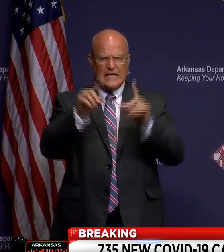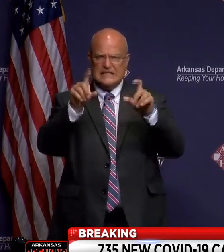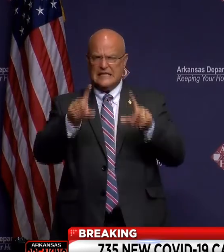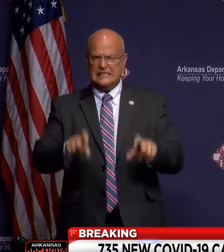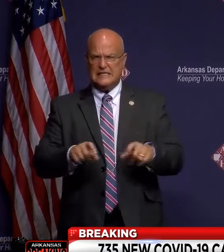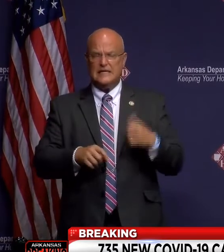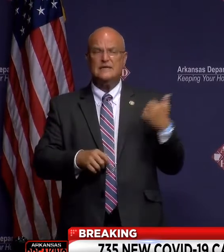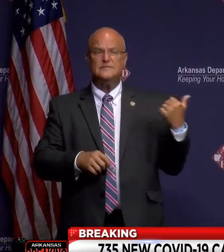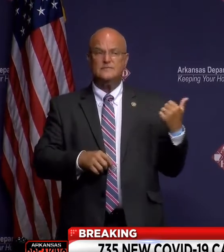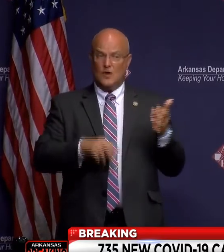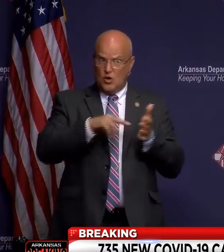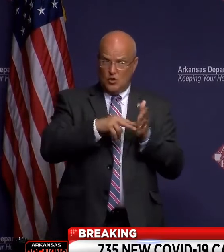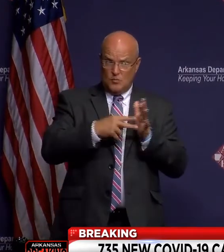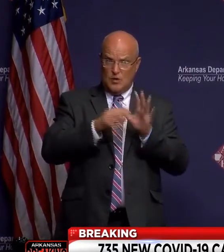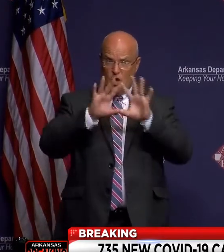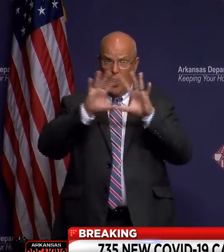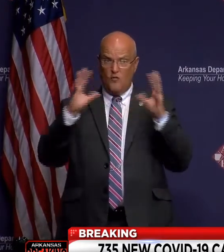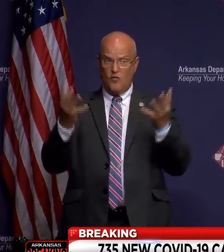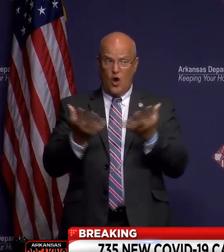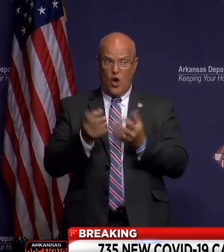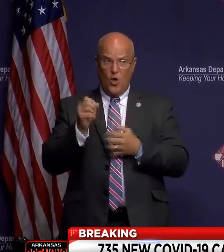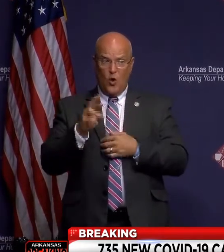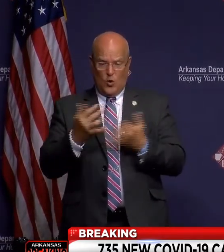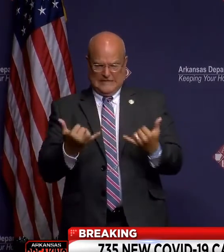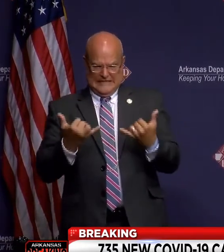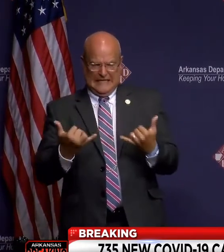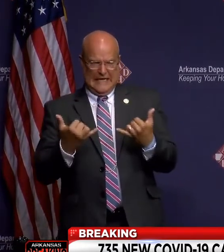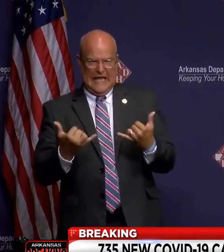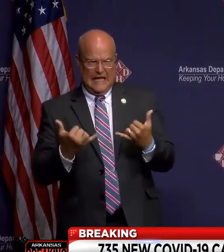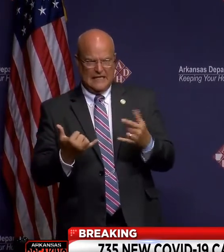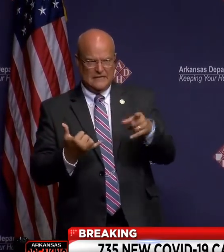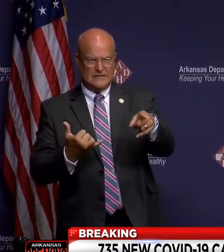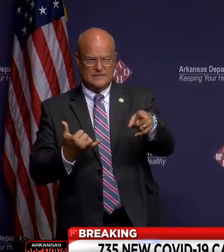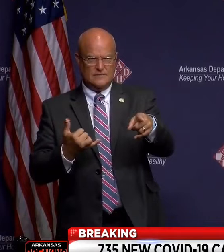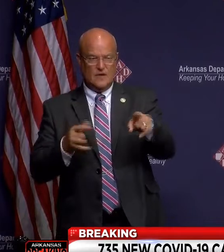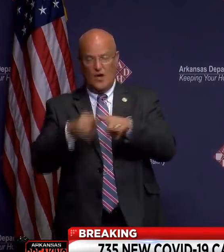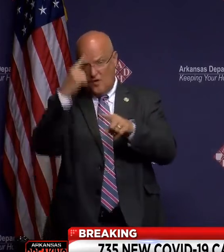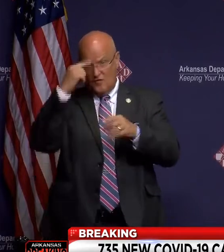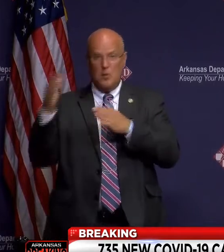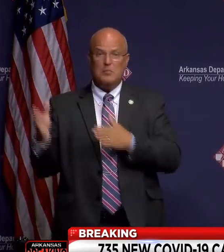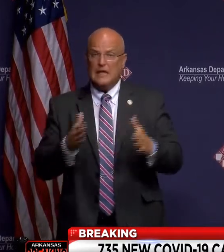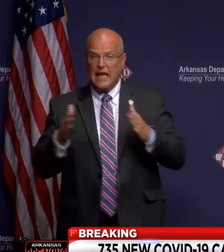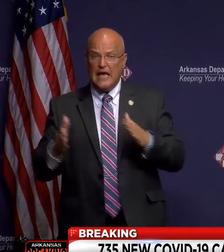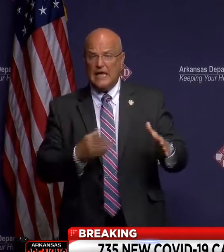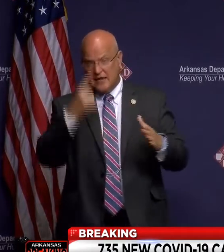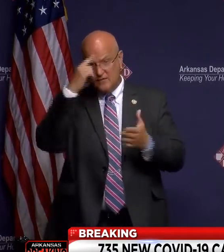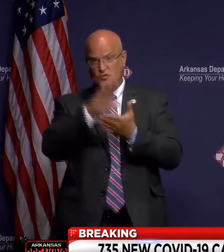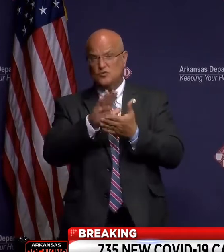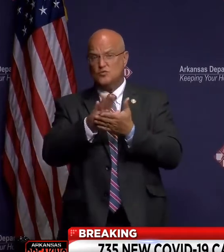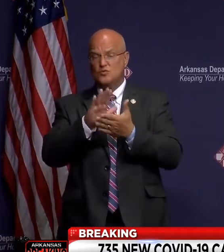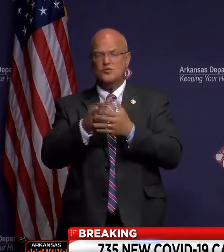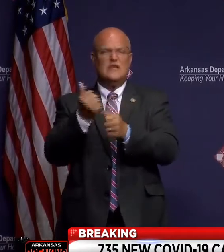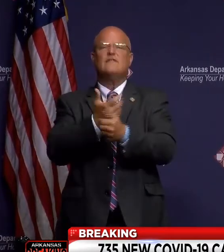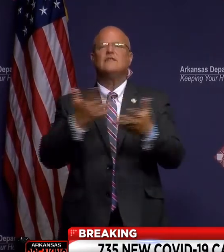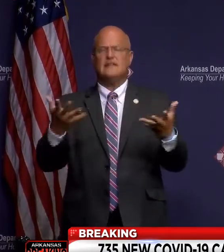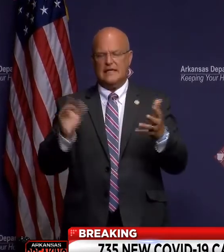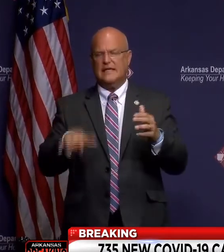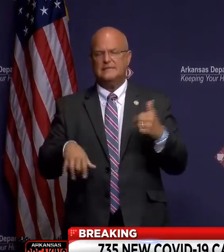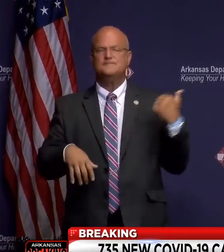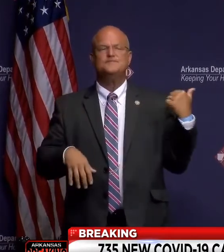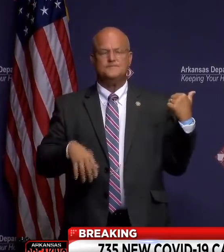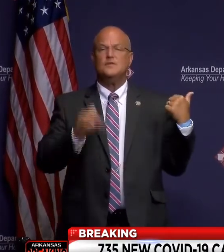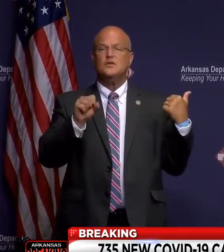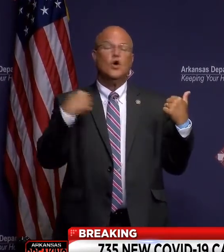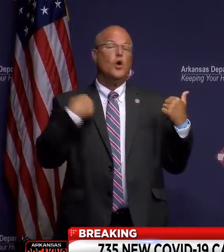testing? So you're talking about overall or today's? Overall, you know, as for planning for schools and for everything. Right.